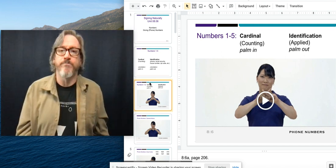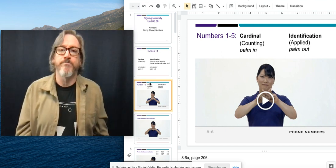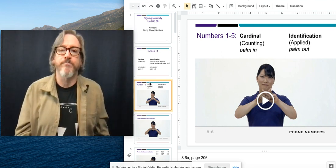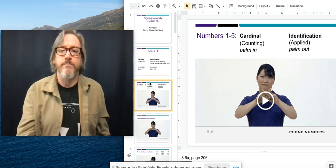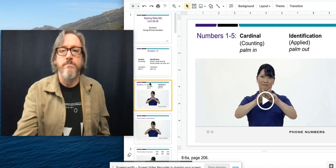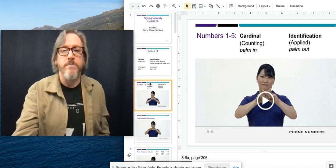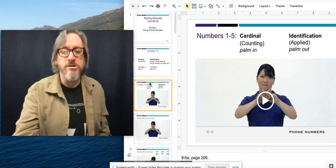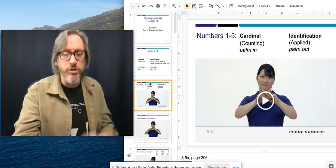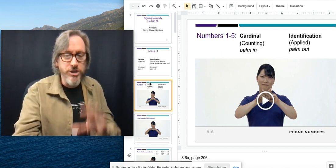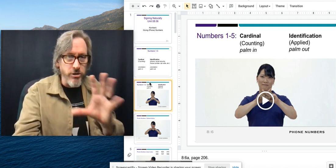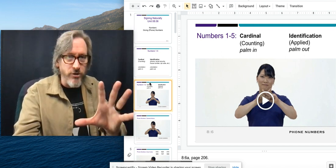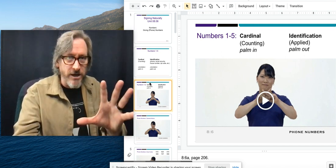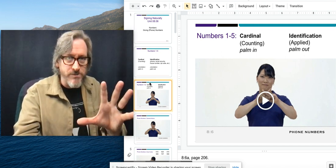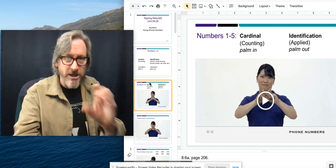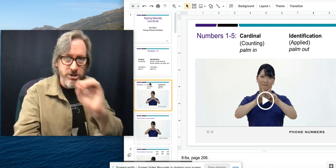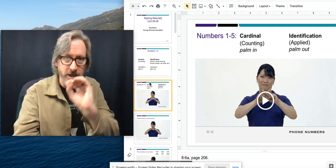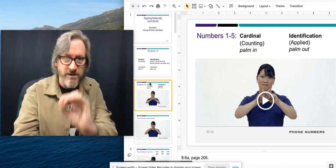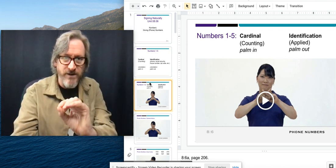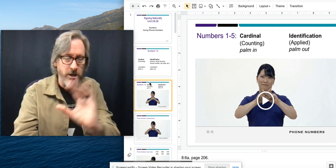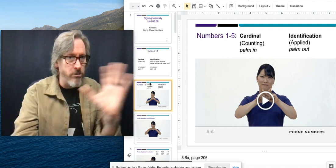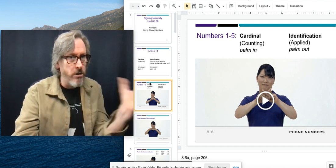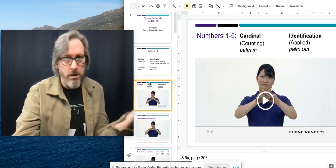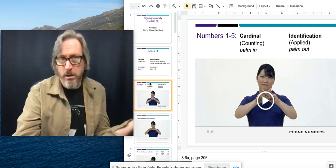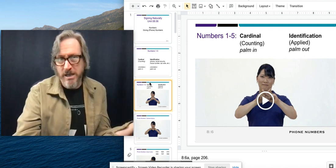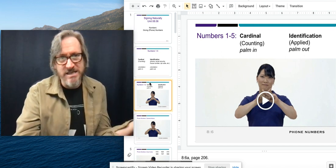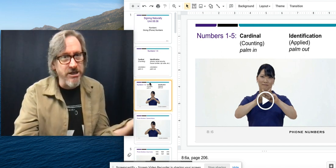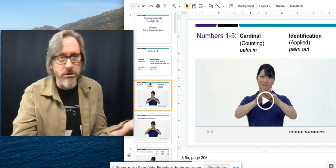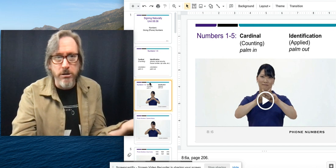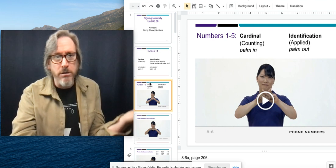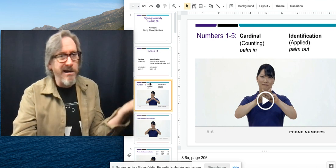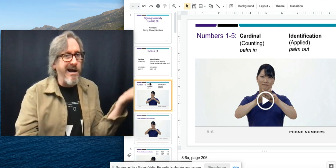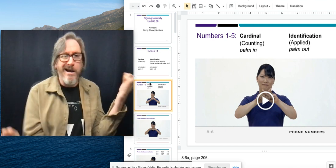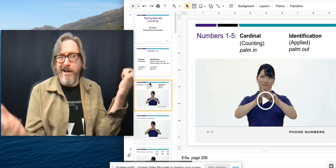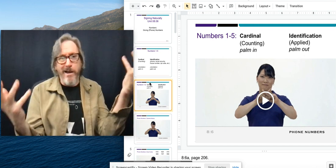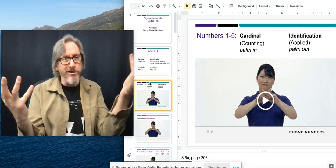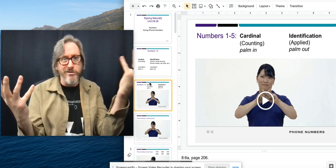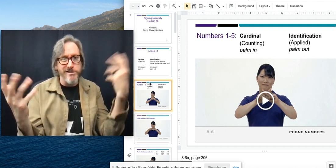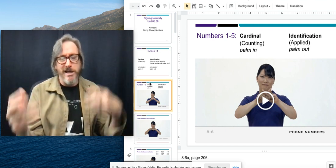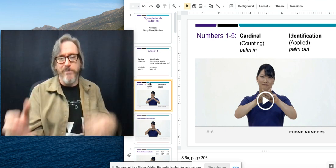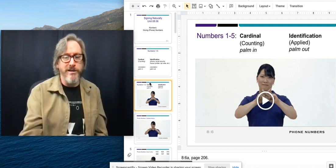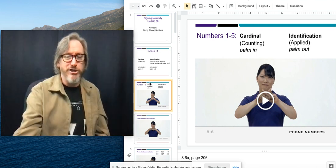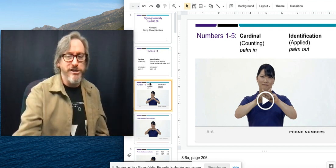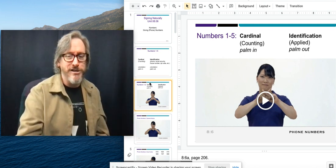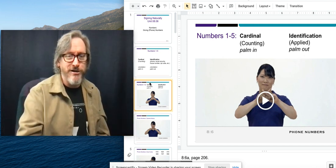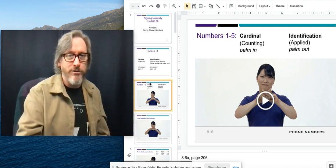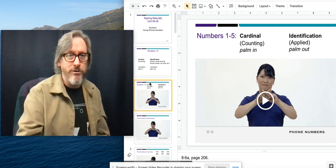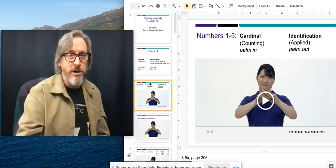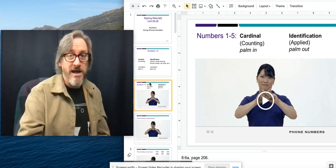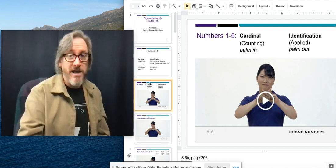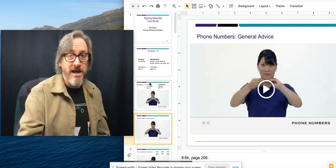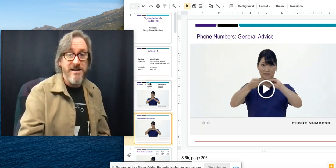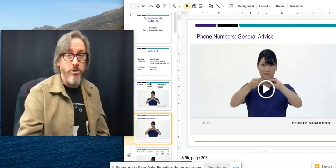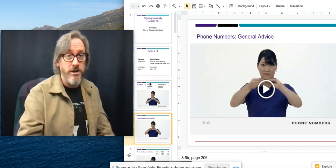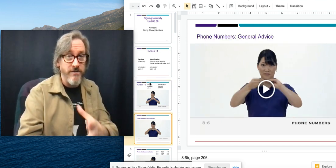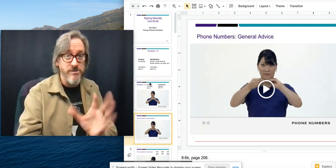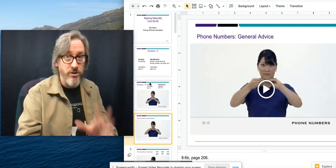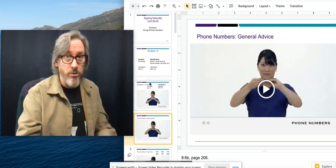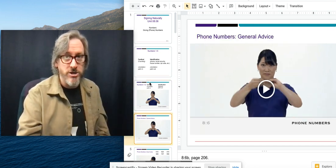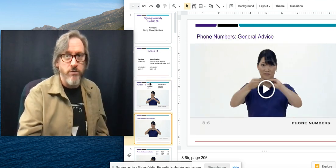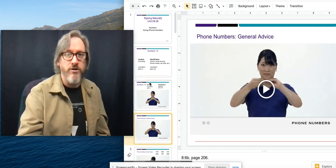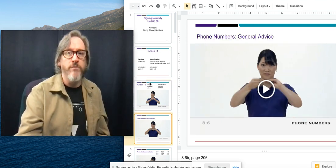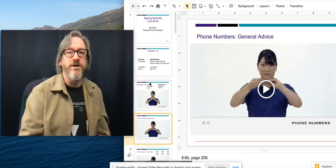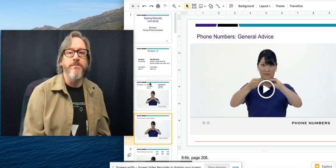5. So she'll give a good explanation in this video. It's clear. I would do the same thing that she's going to do, and it's already recorded, and